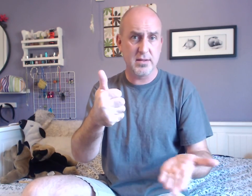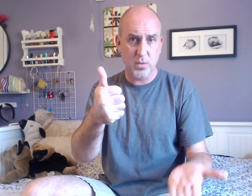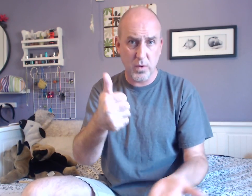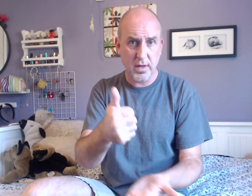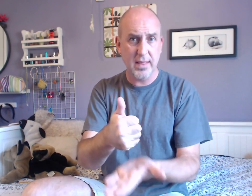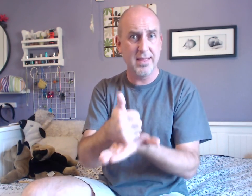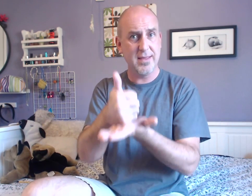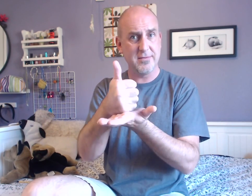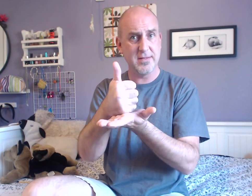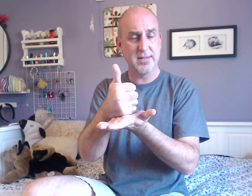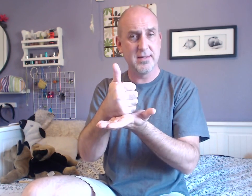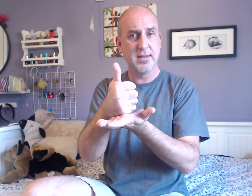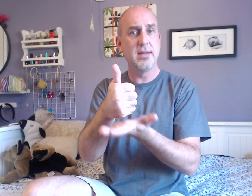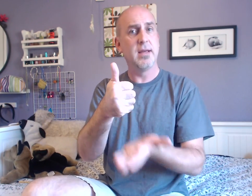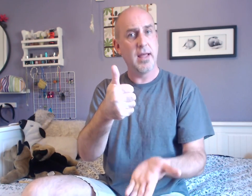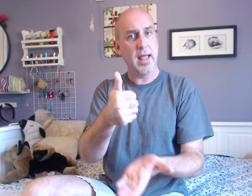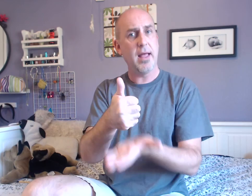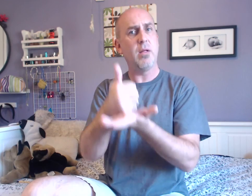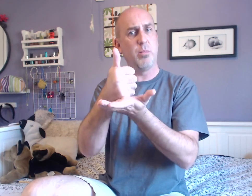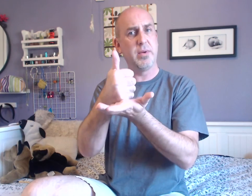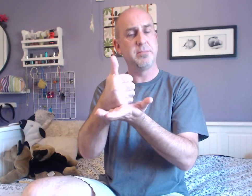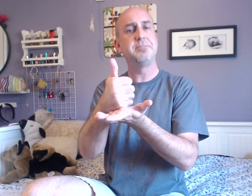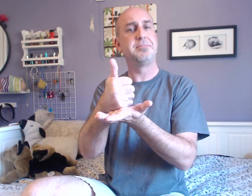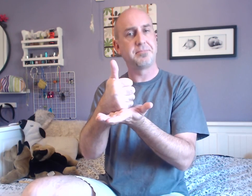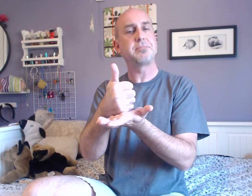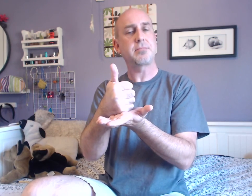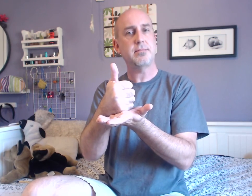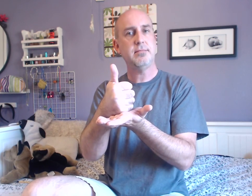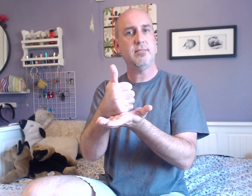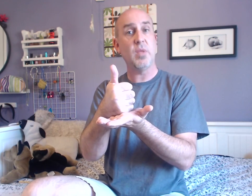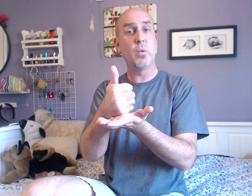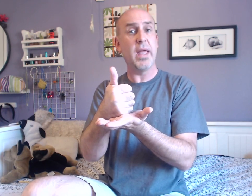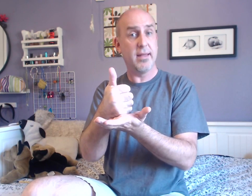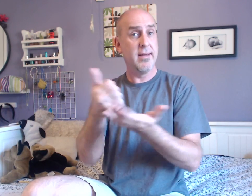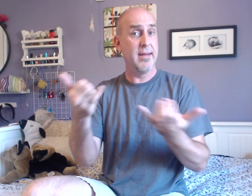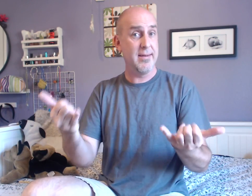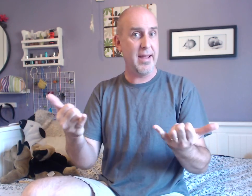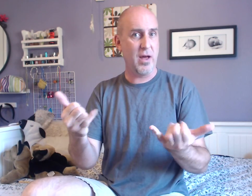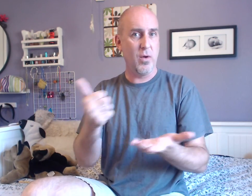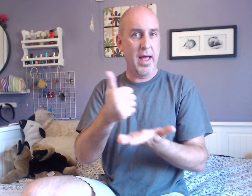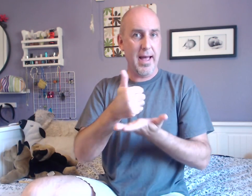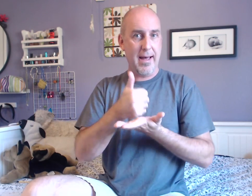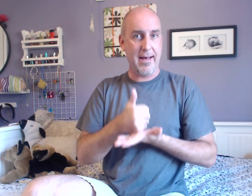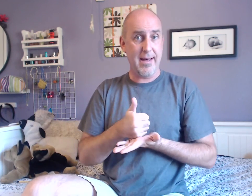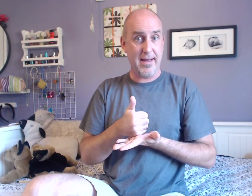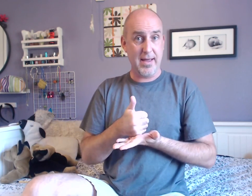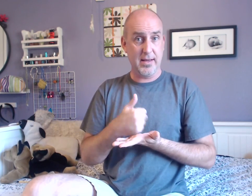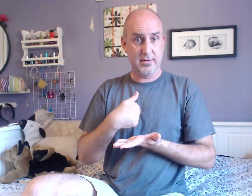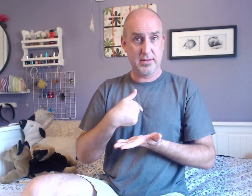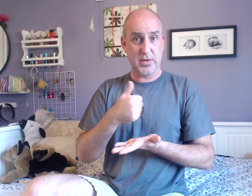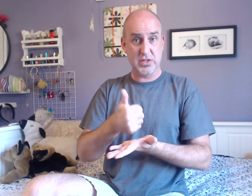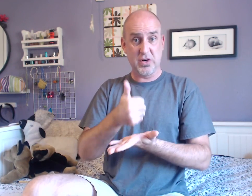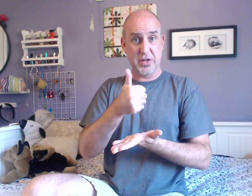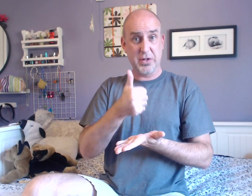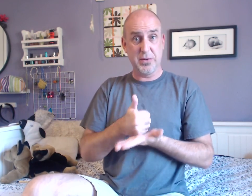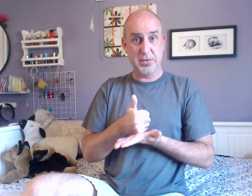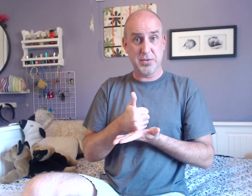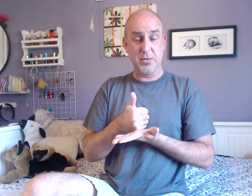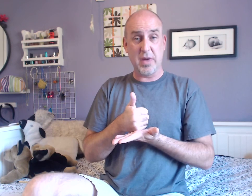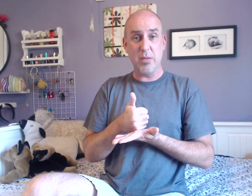work. Lift. Help. Okay, now so I start it closer to my